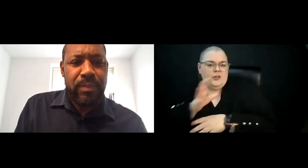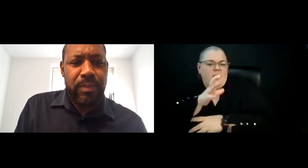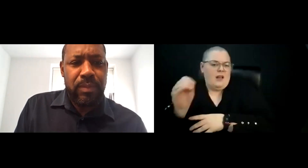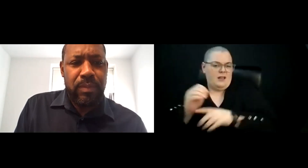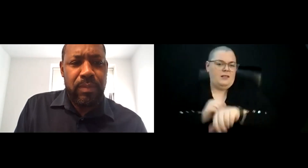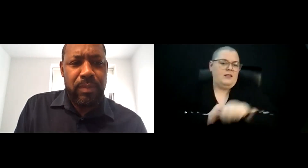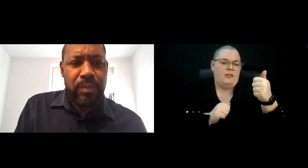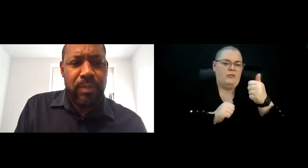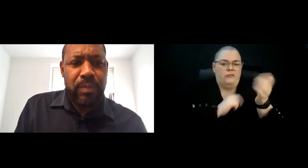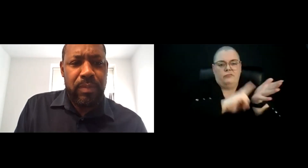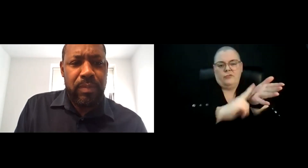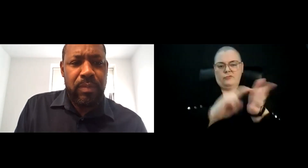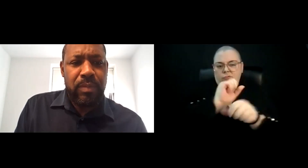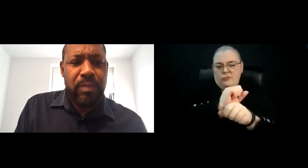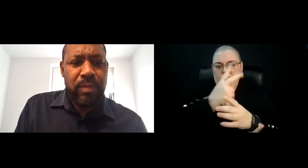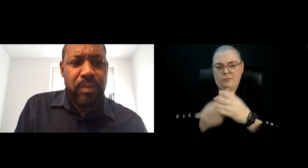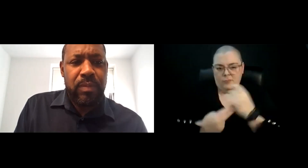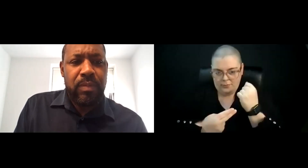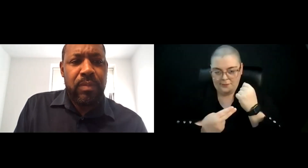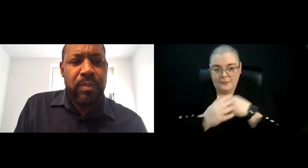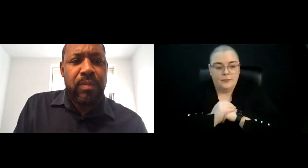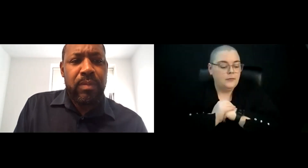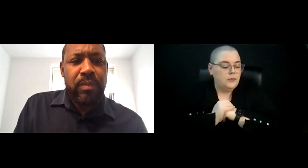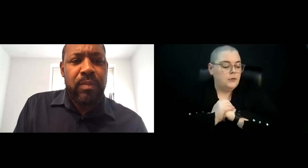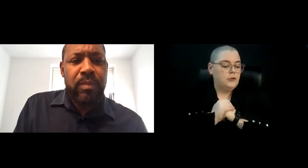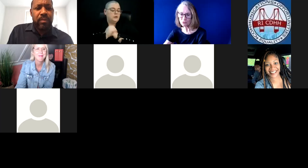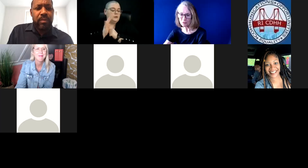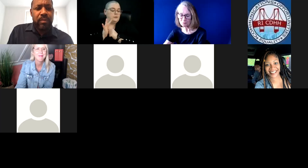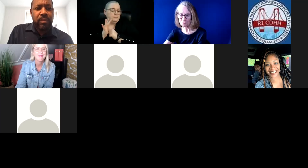I'm a freelance interpreter, and I do other contract jobs as well.